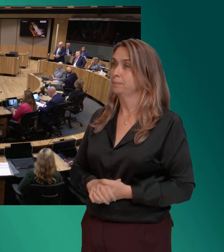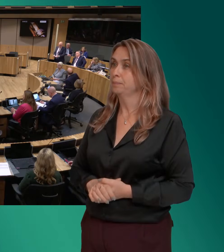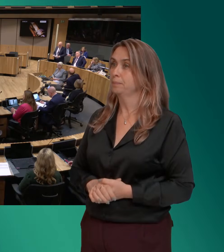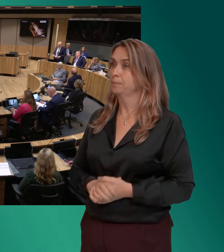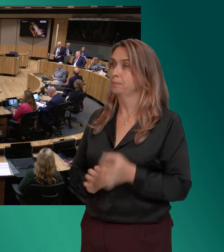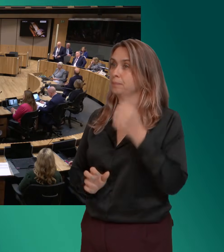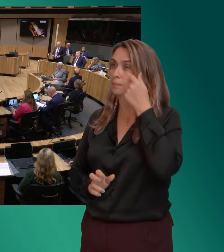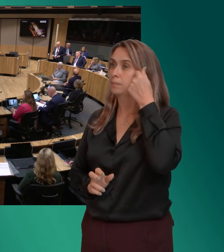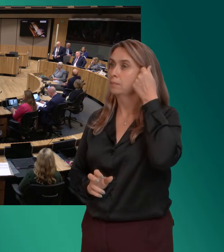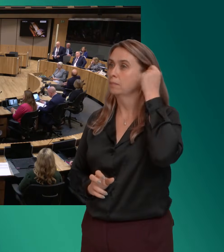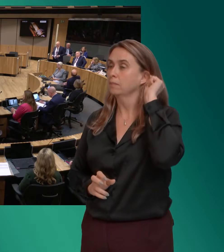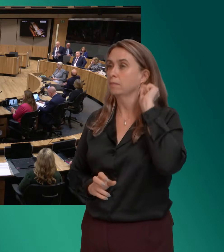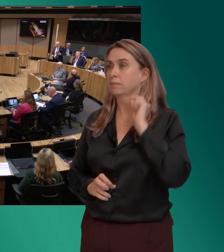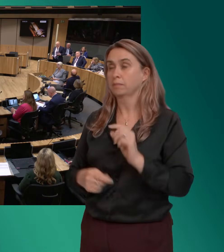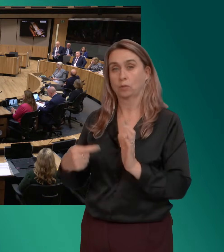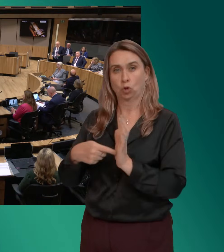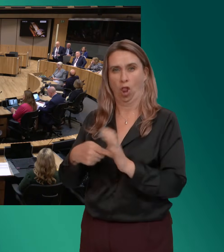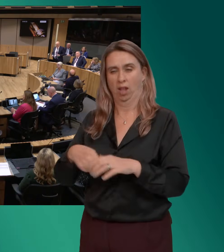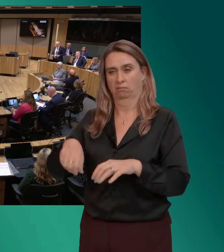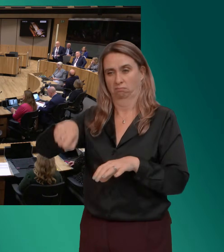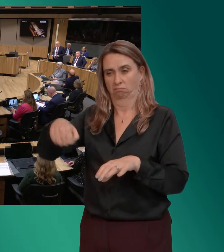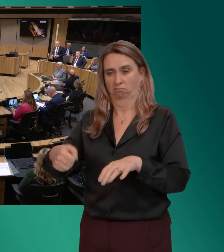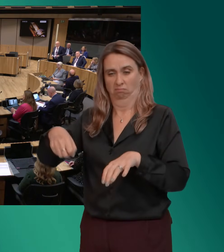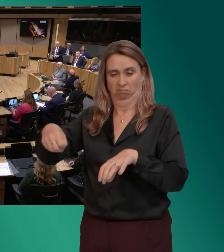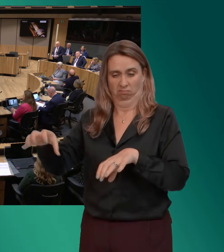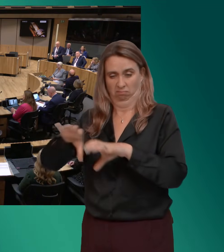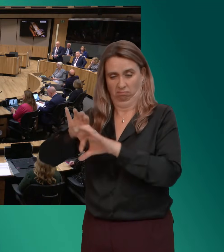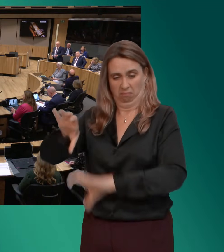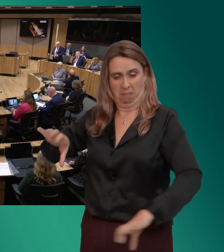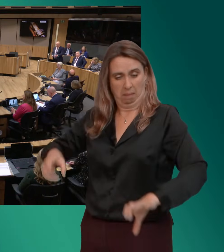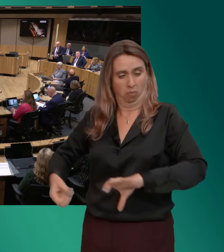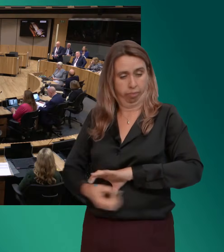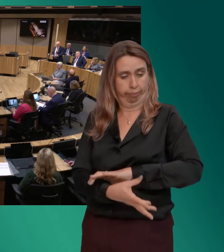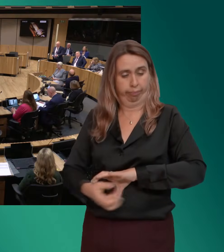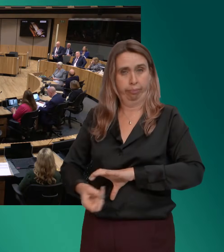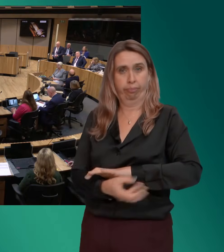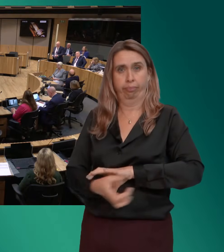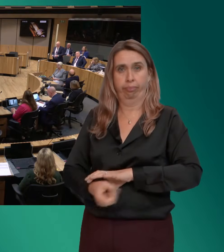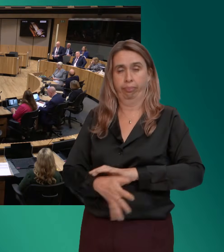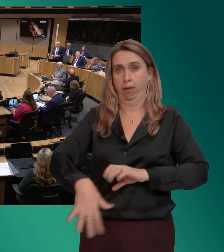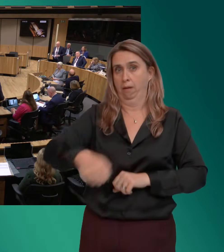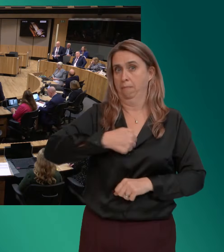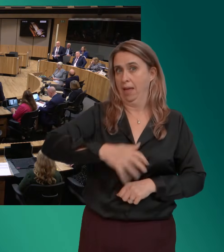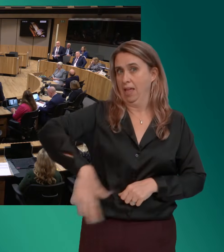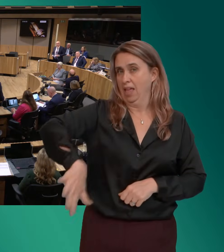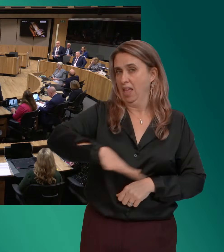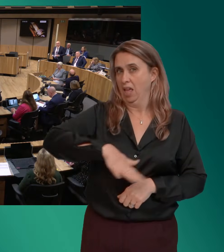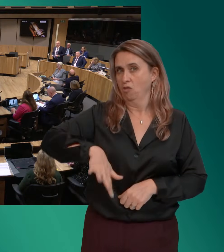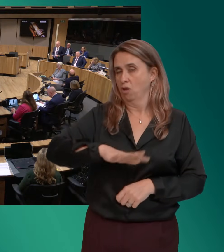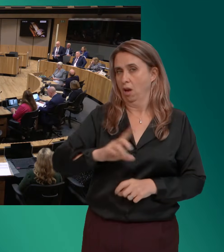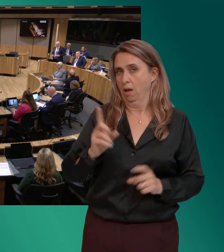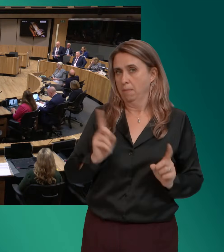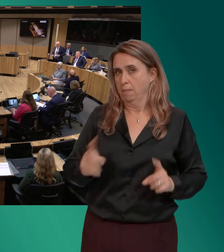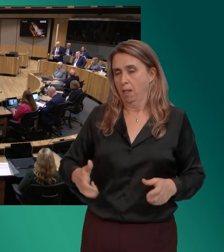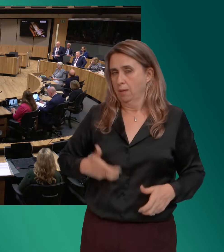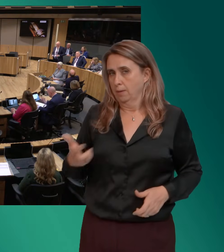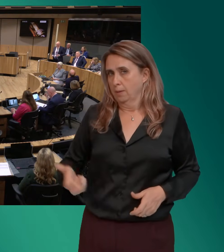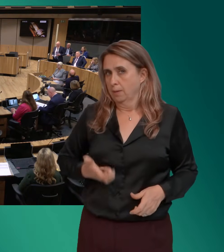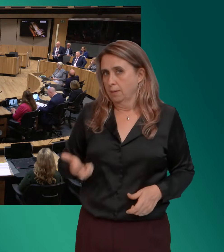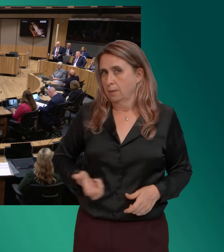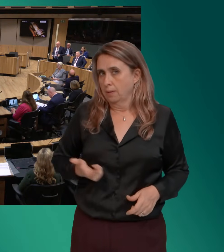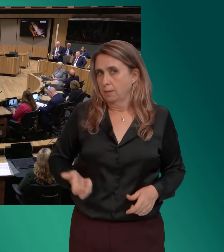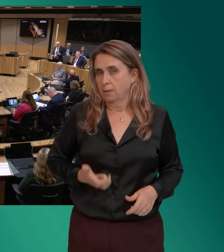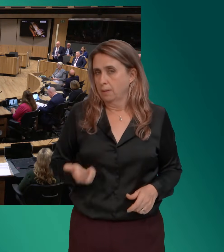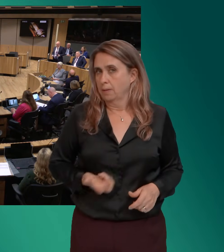of sewage discharges in Ceredigion and Pembroke are also far too frequent, and my constituents are increasingly frustrated that